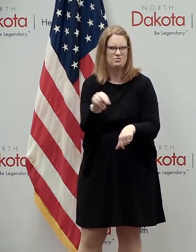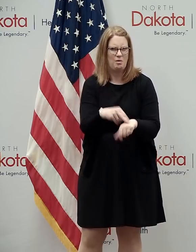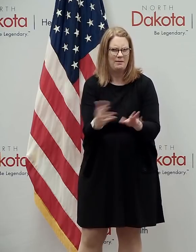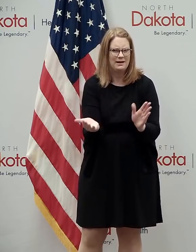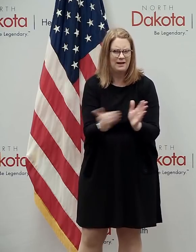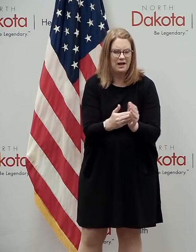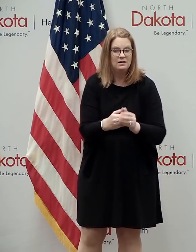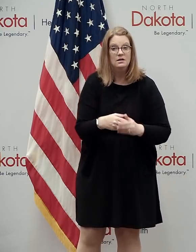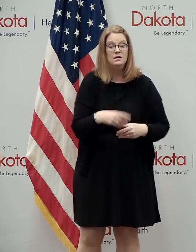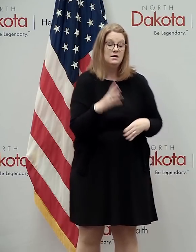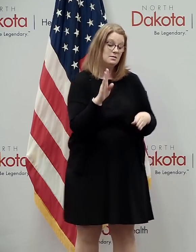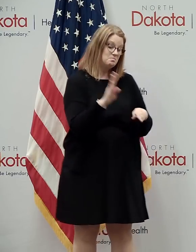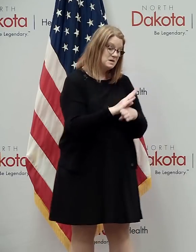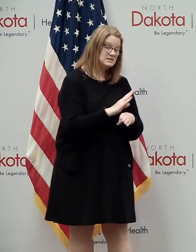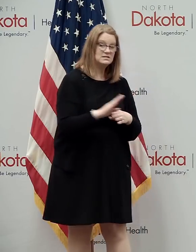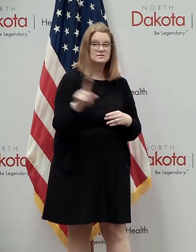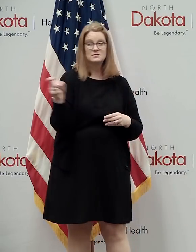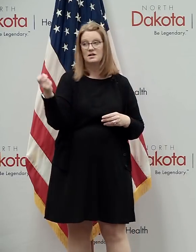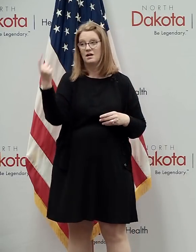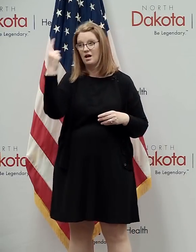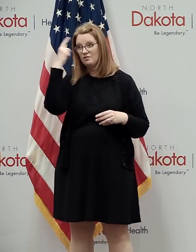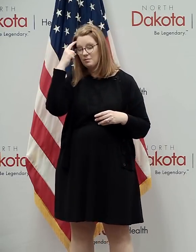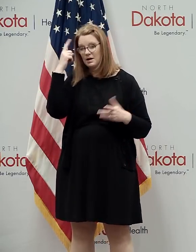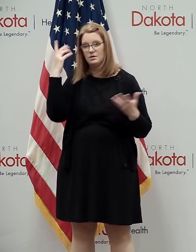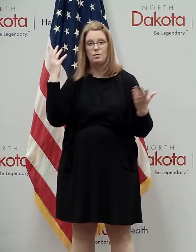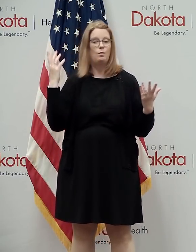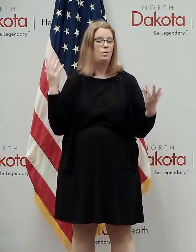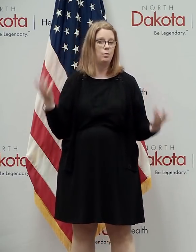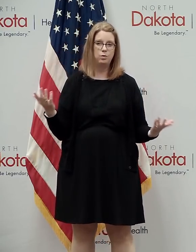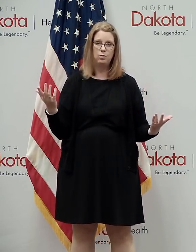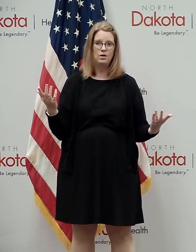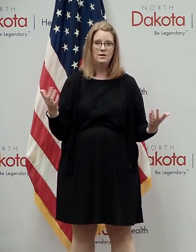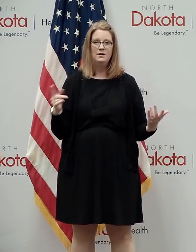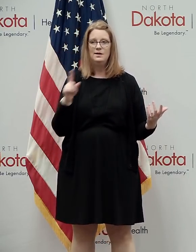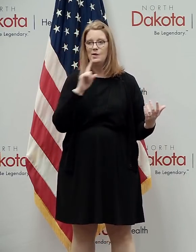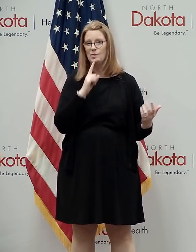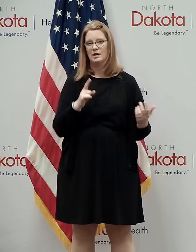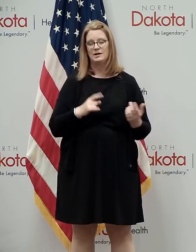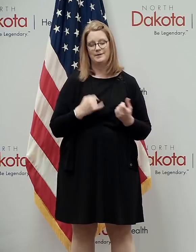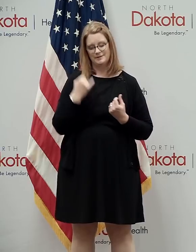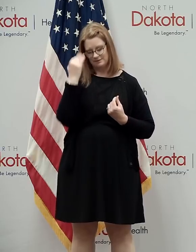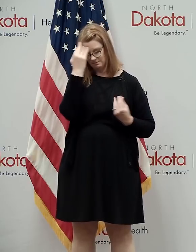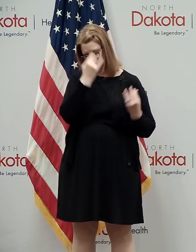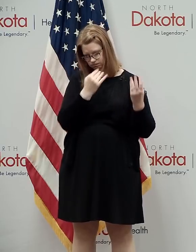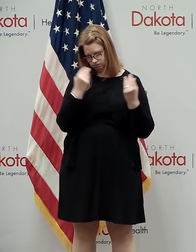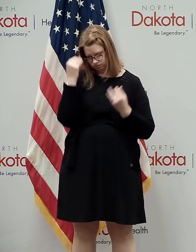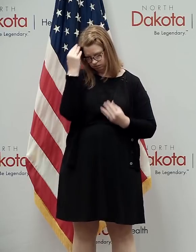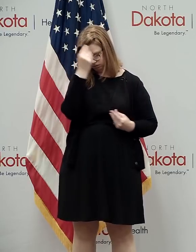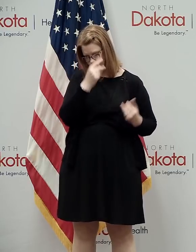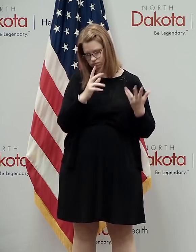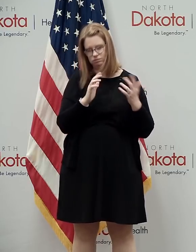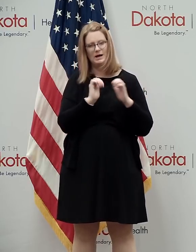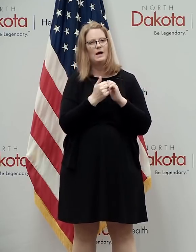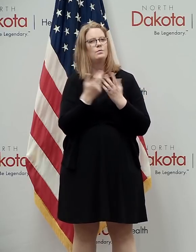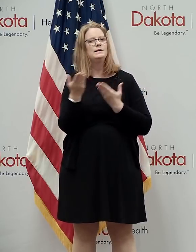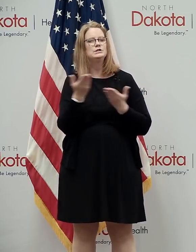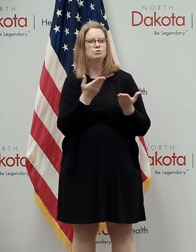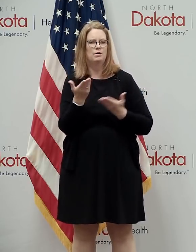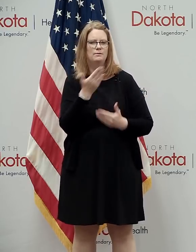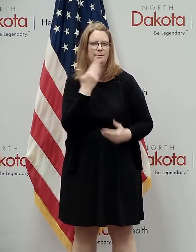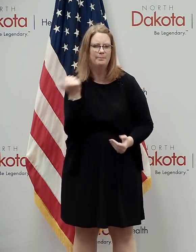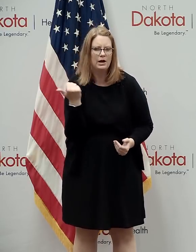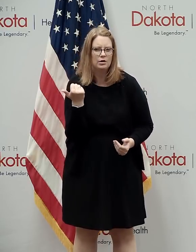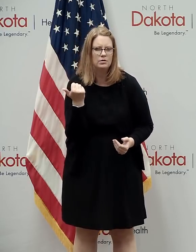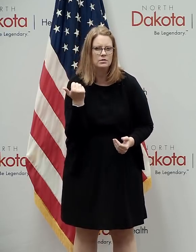government, there's an opportunity to think about how we reinvent our approaches to serve citizens better and do that at